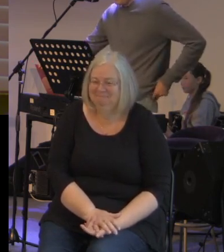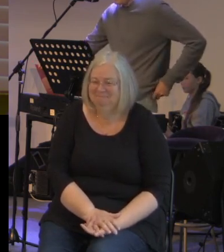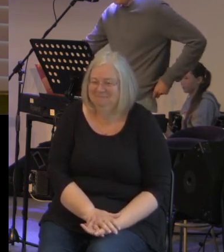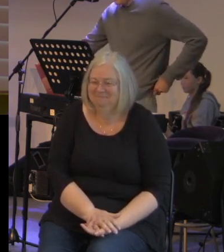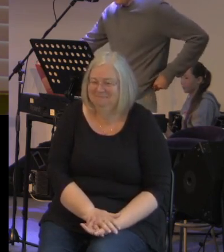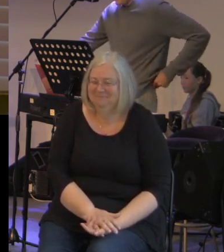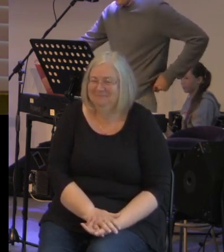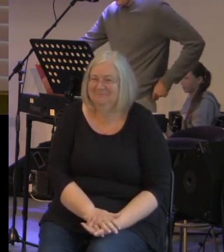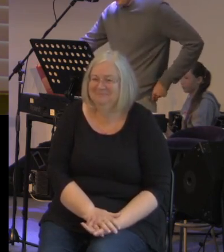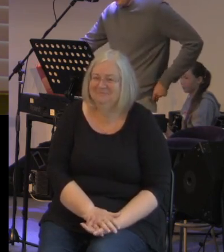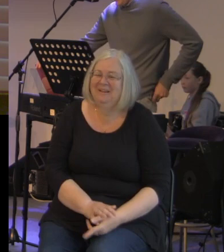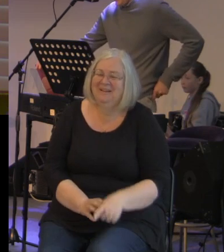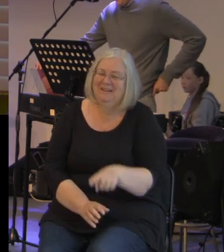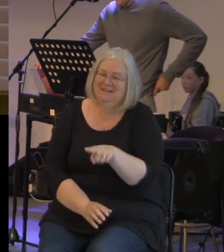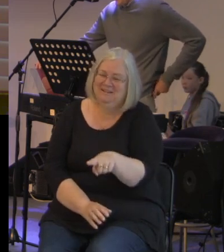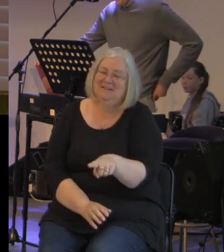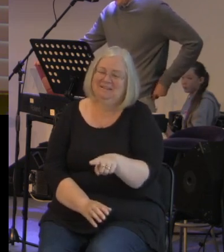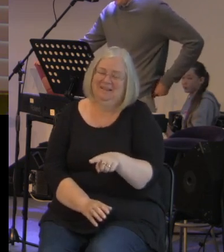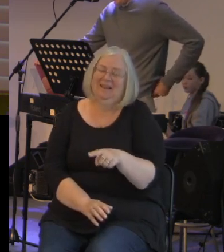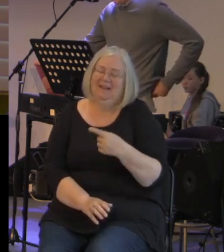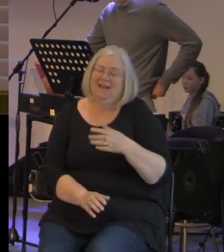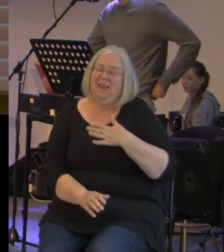He liked the joke, I think.